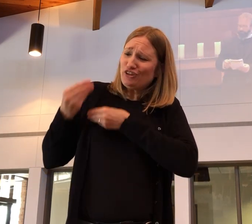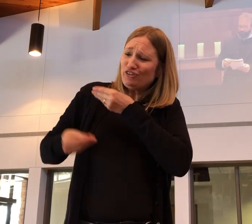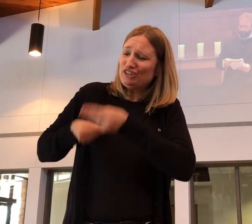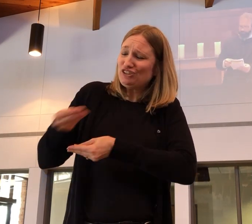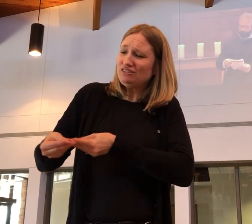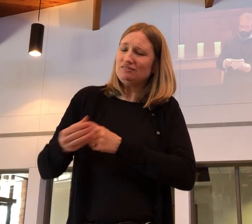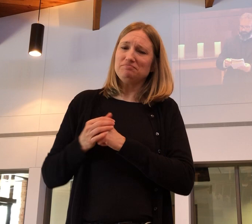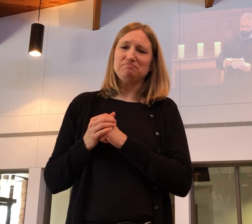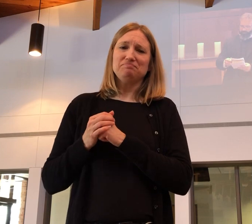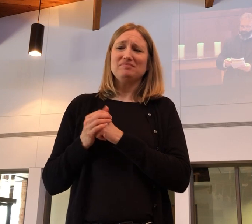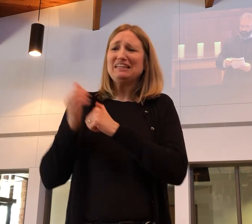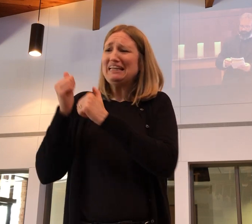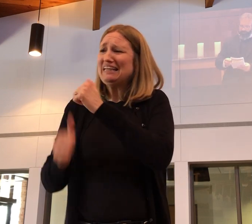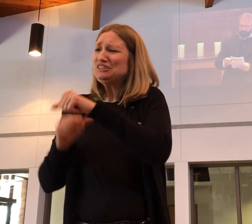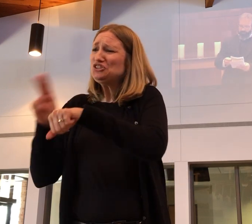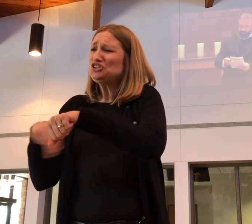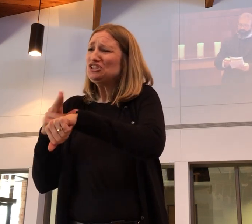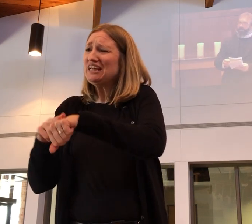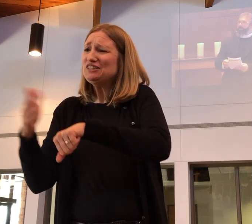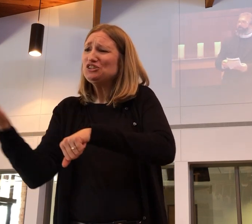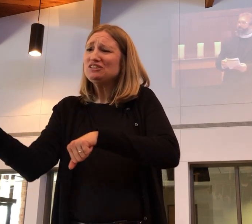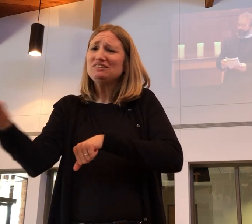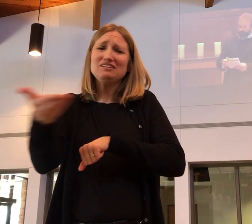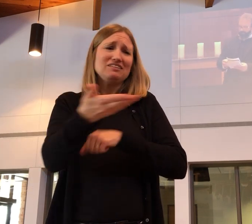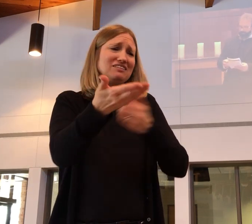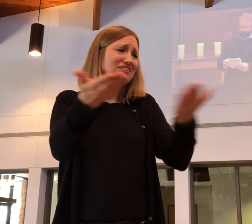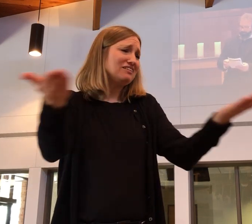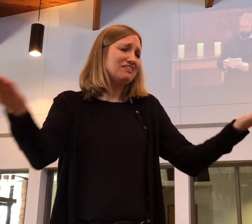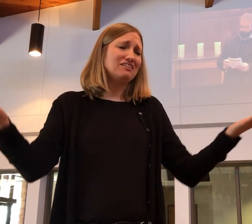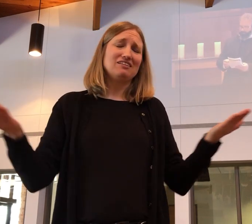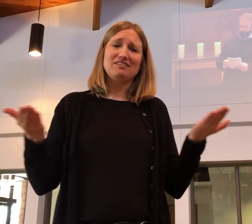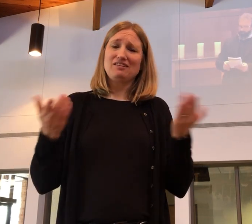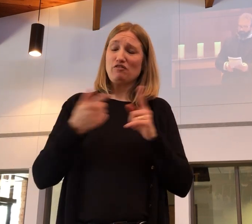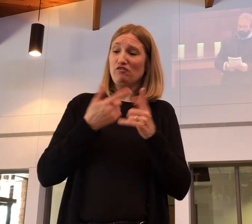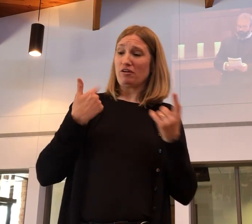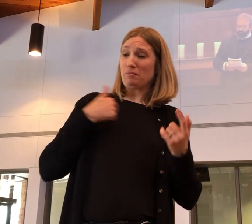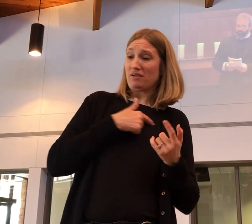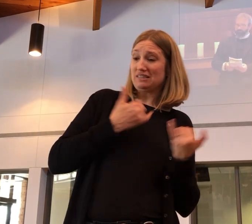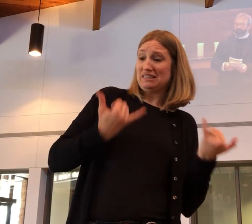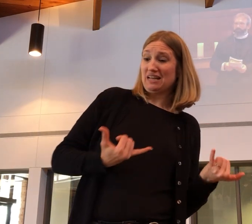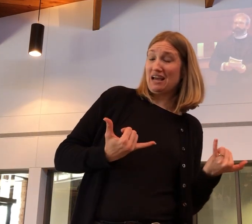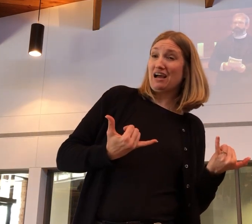nation to nation, from us now to the saints eternal.